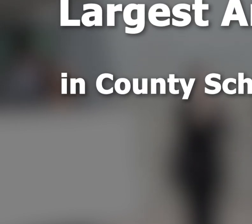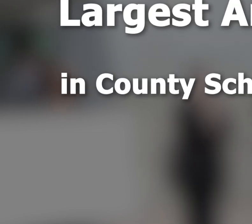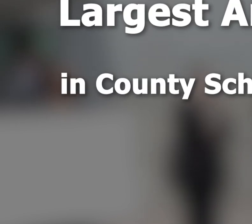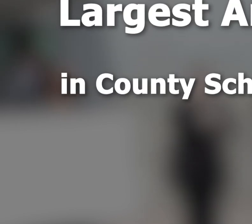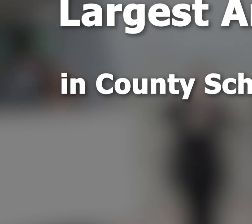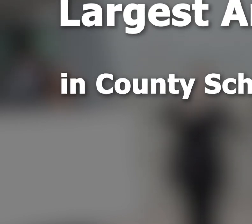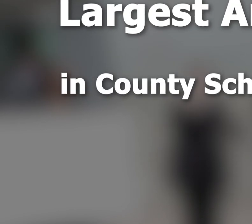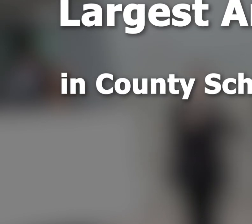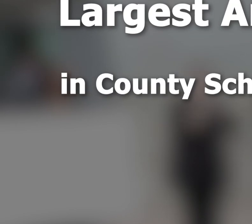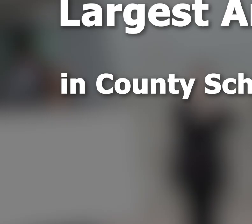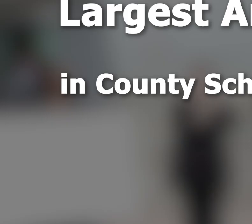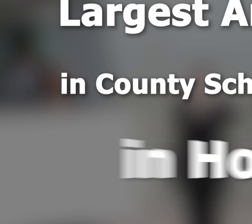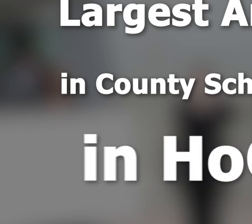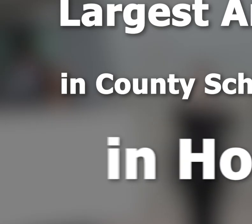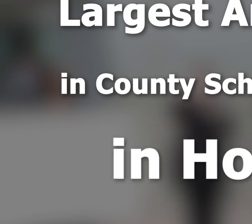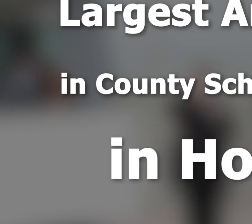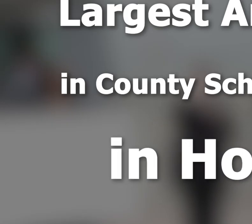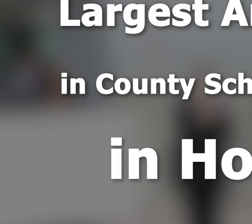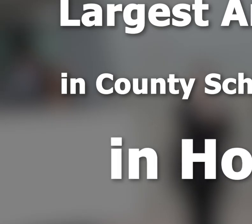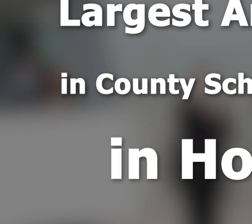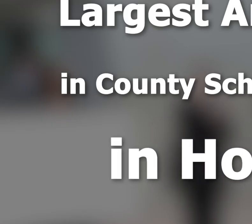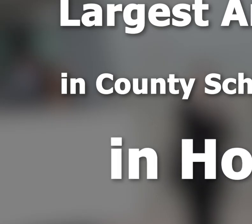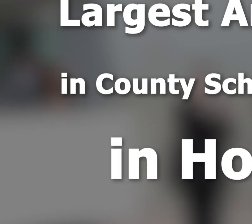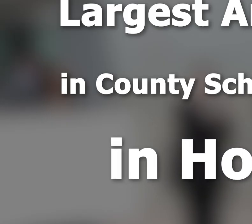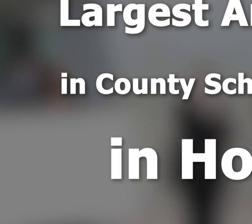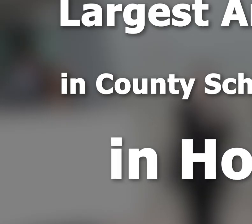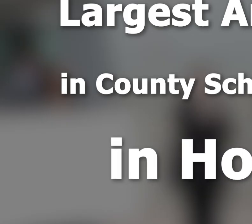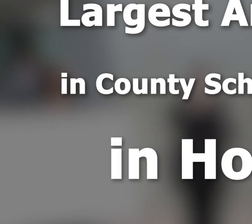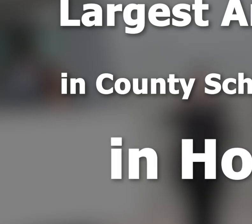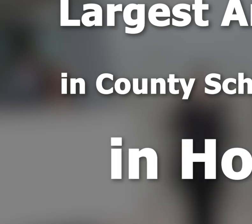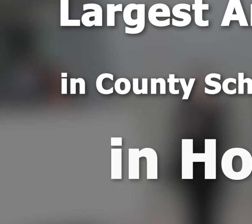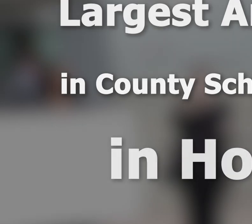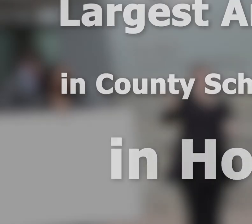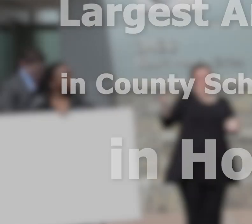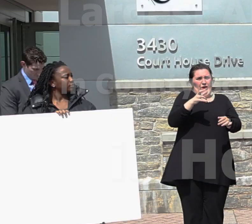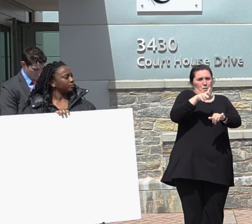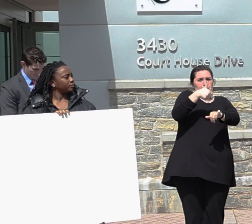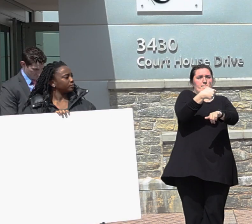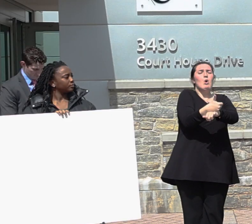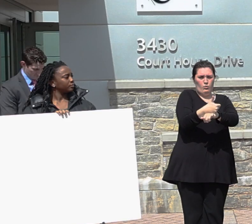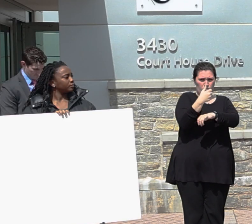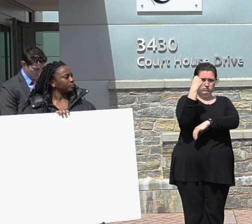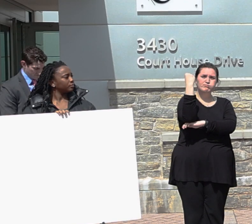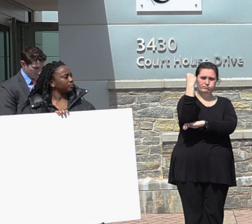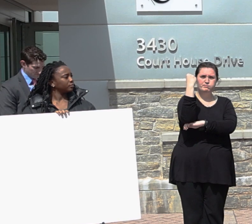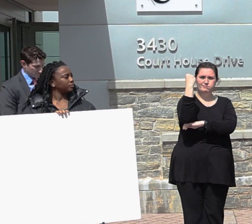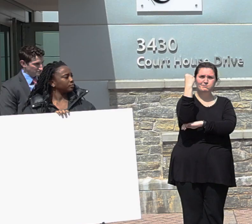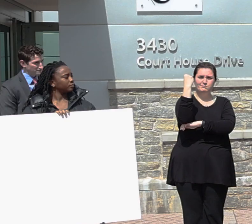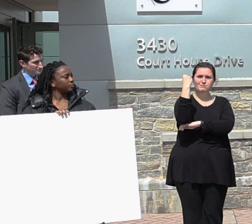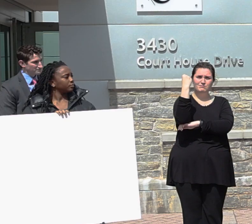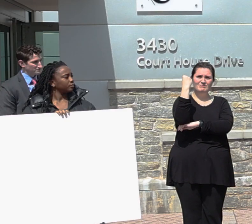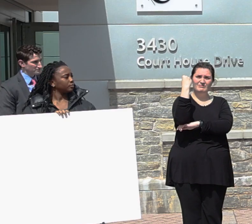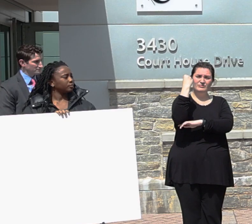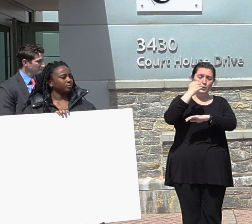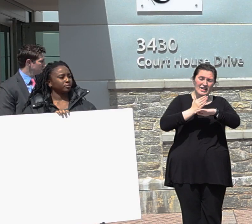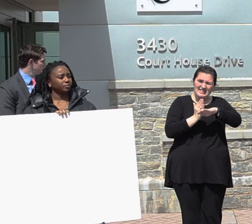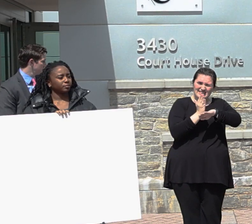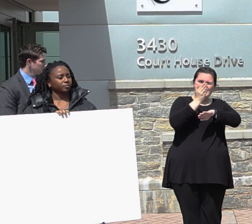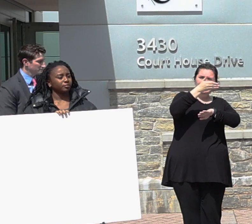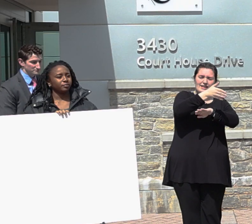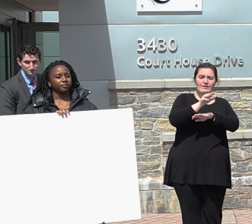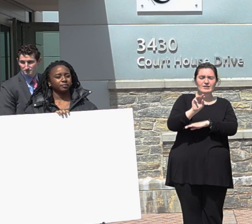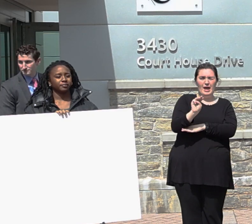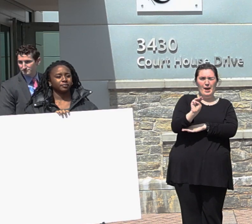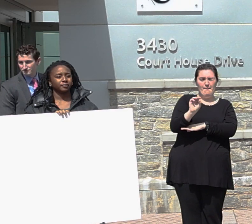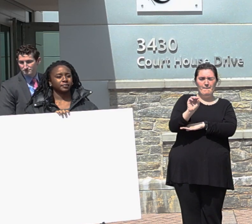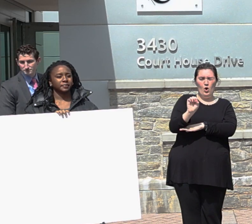funding for our schools in Howard County history. And it exceeds the state-mandated maintenance of effort threshold by